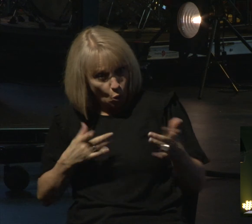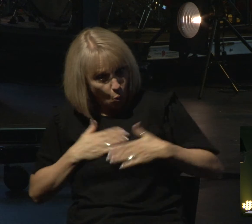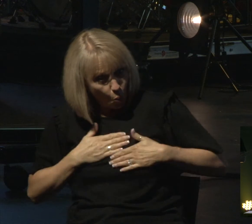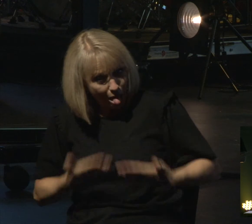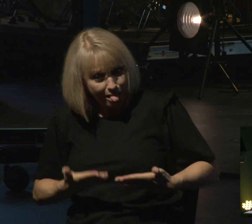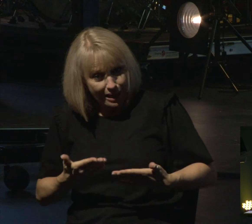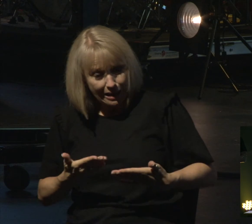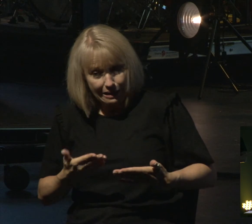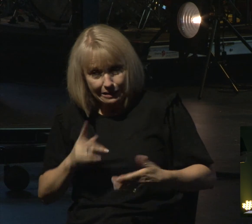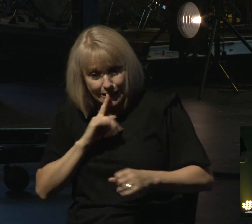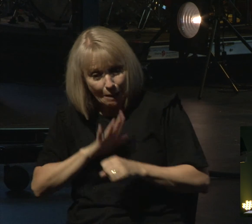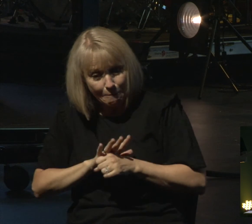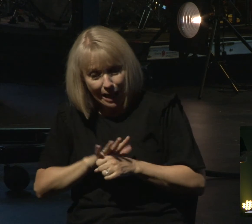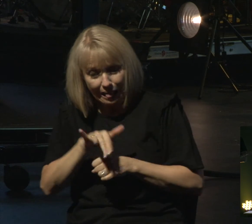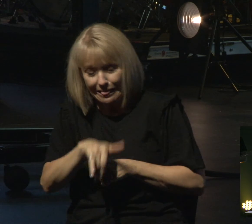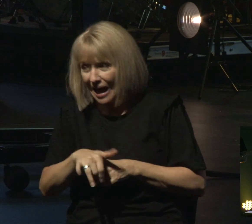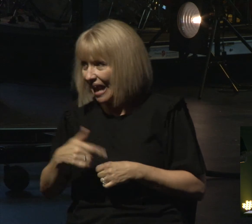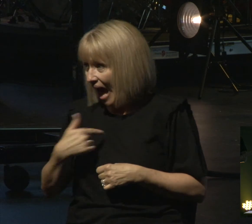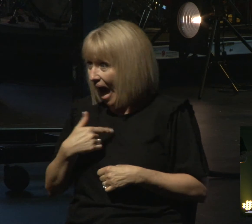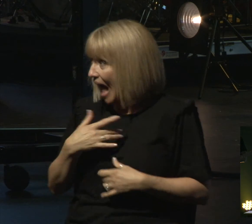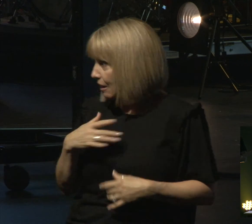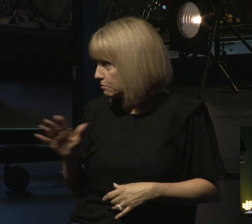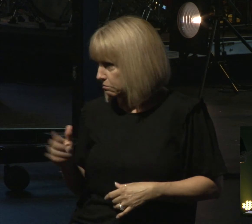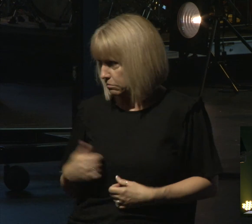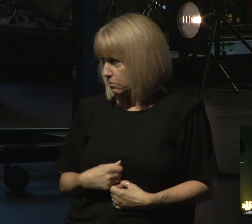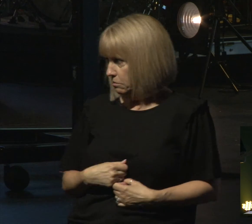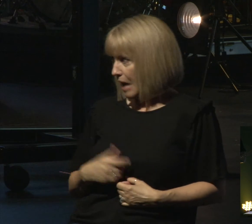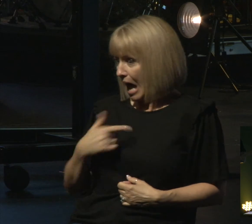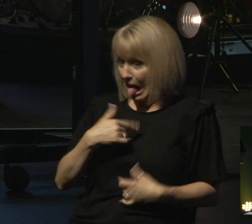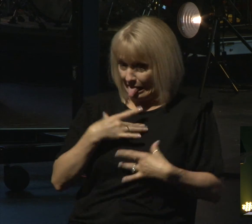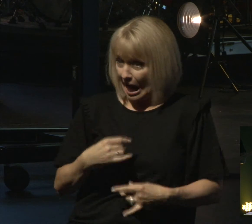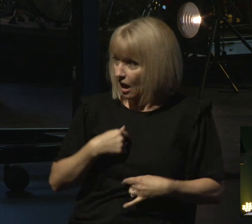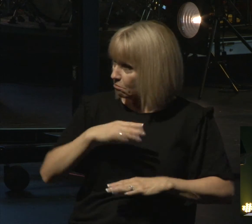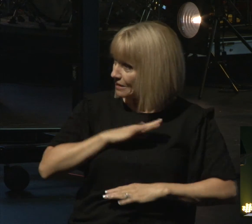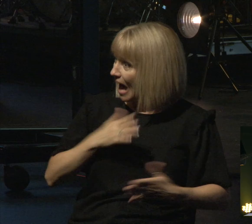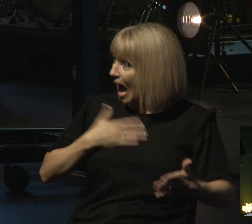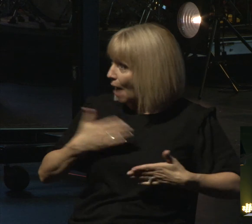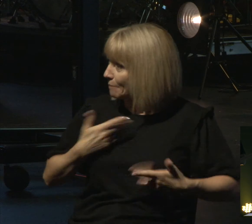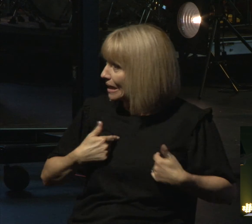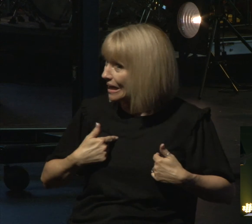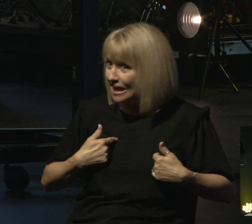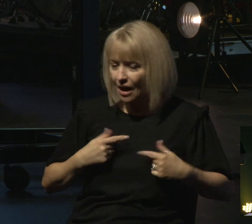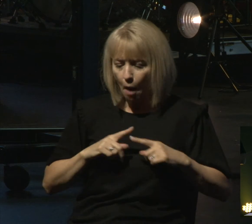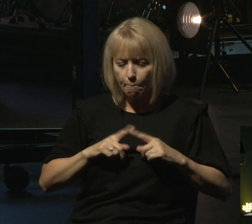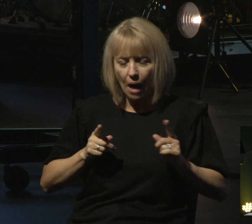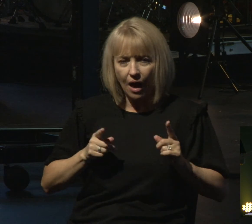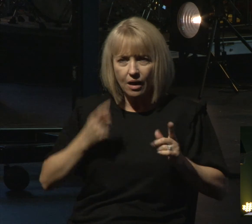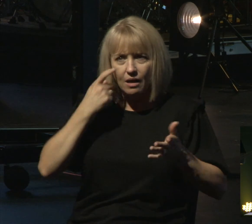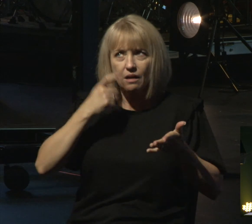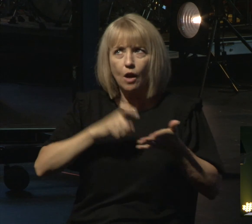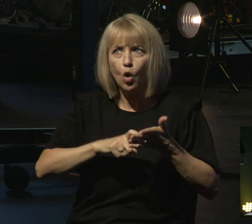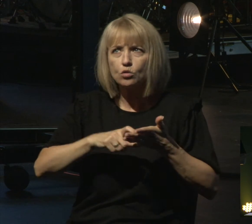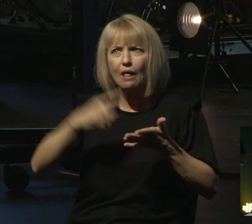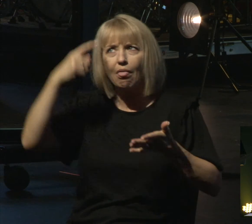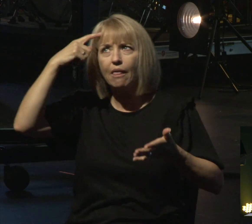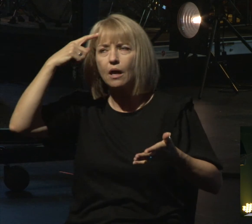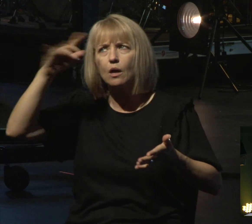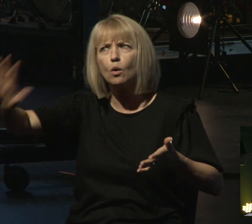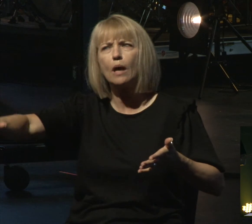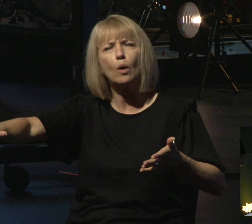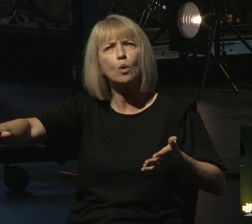we're kind of happy with what is in our life. But then we see what Jesus could do.